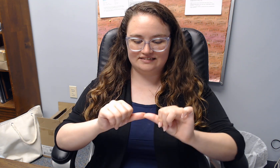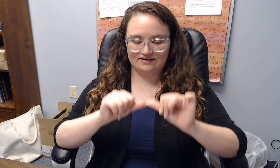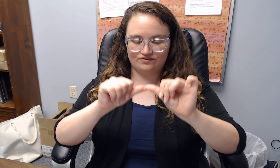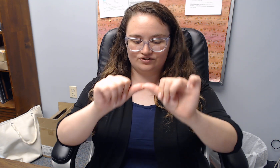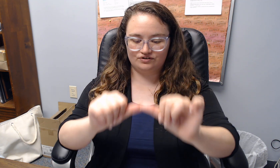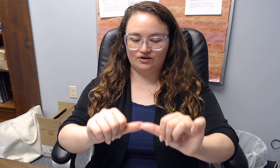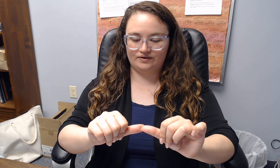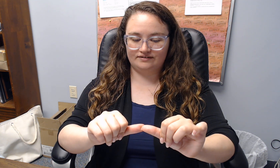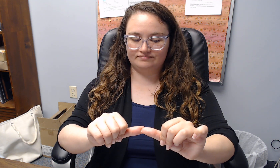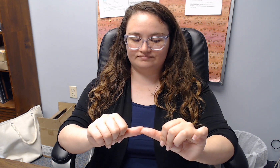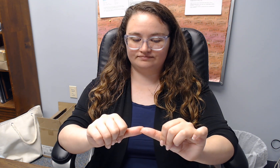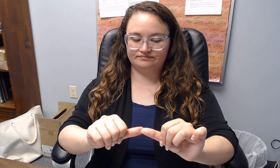ever growing.